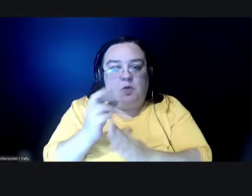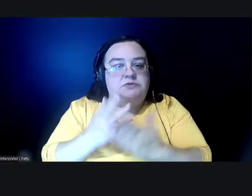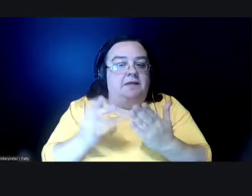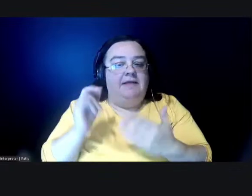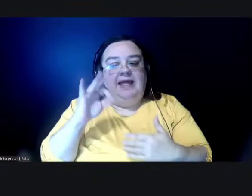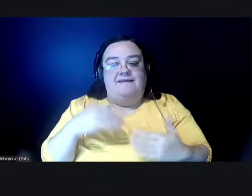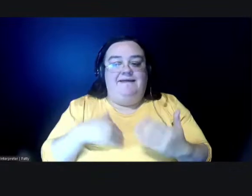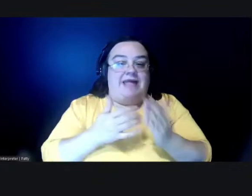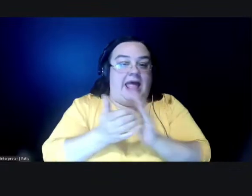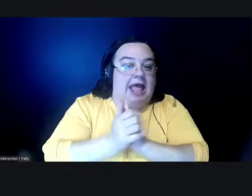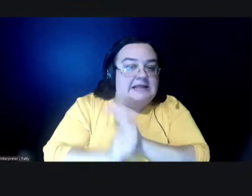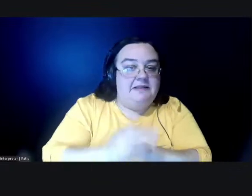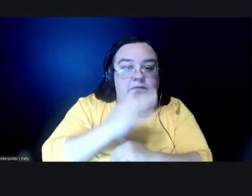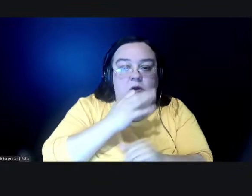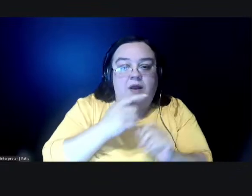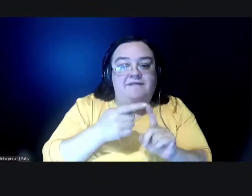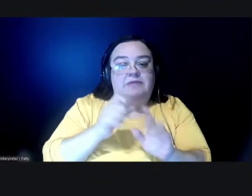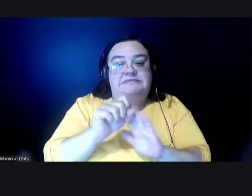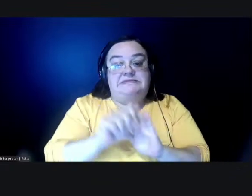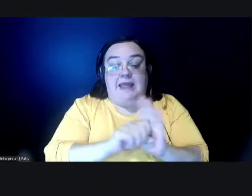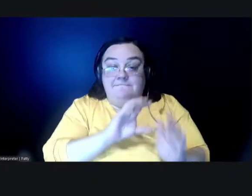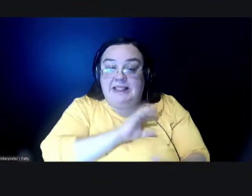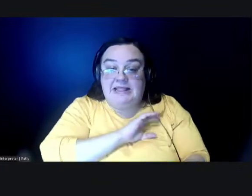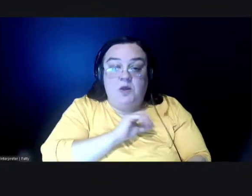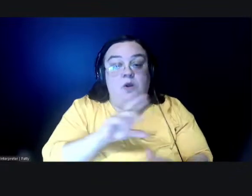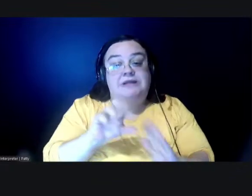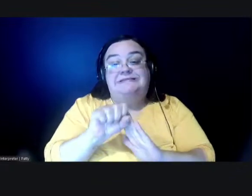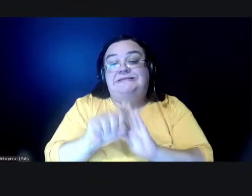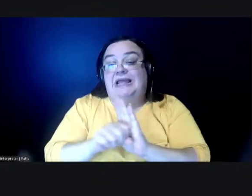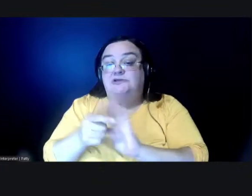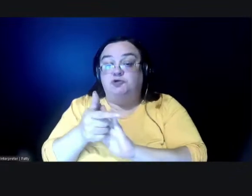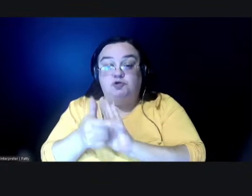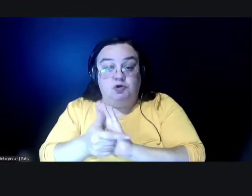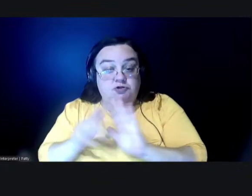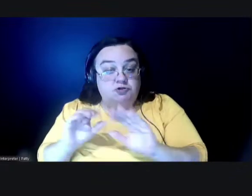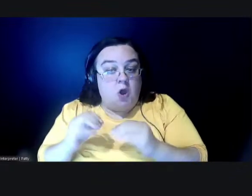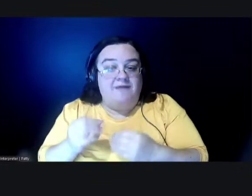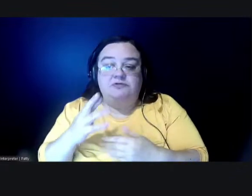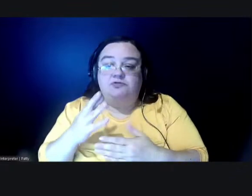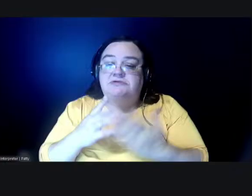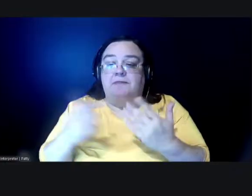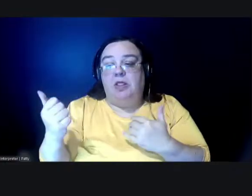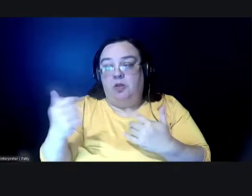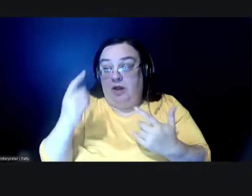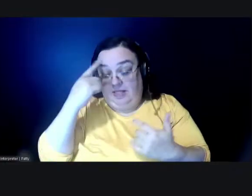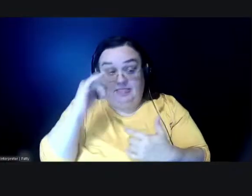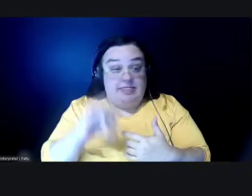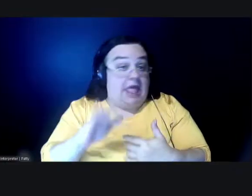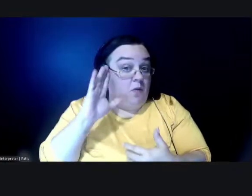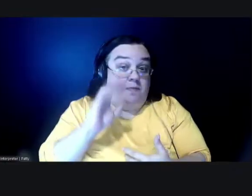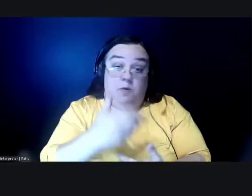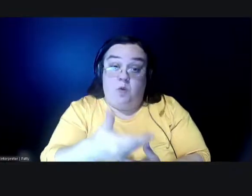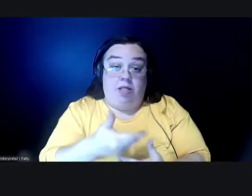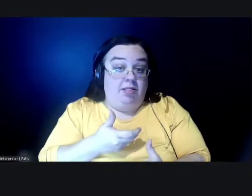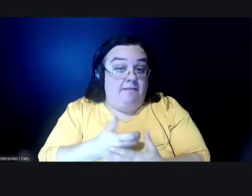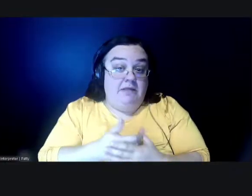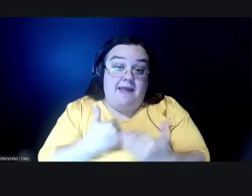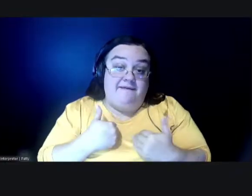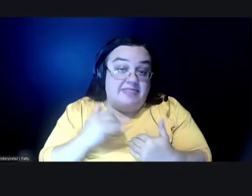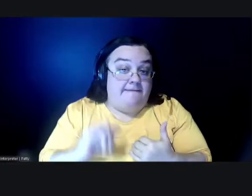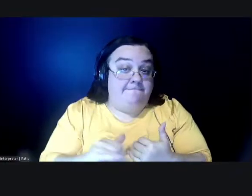expert from state police or state's attorney or somewhere else. I think that would be welcome.